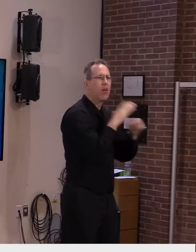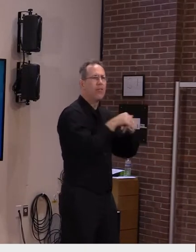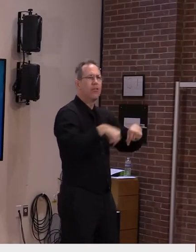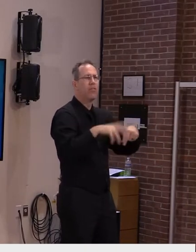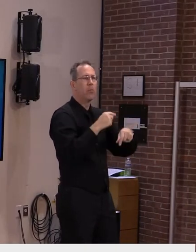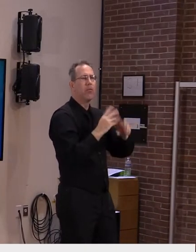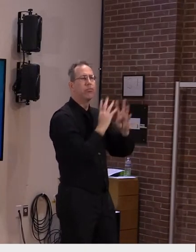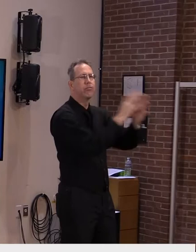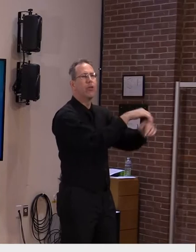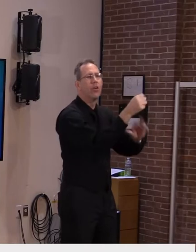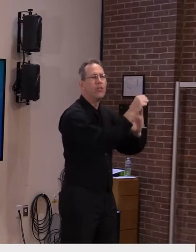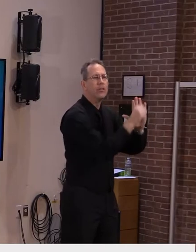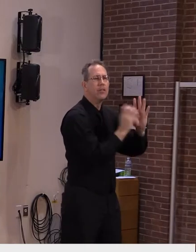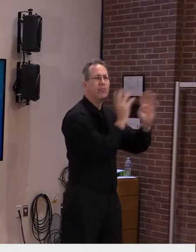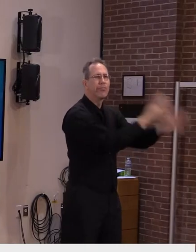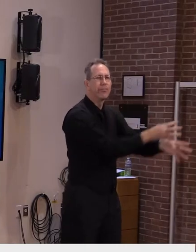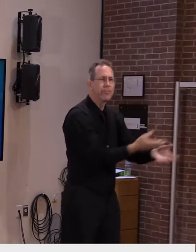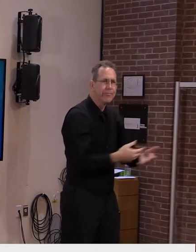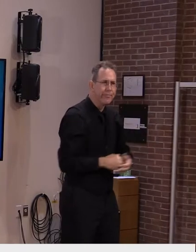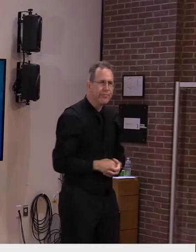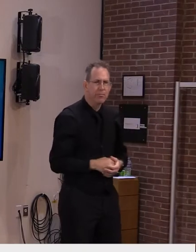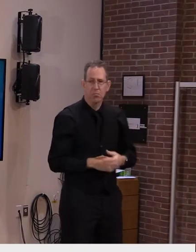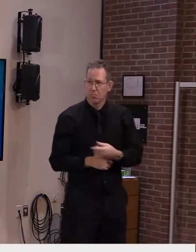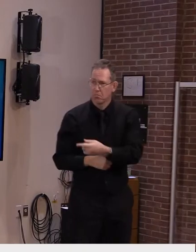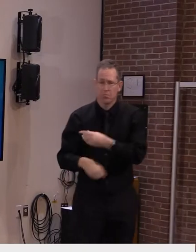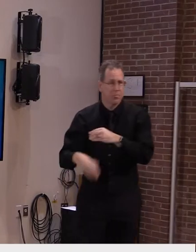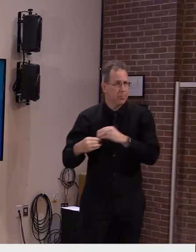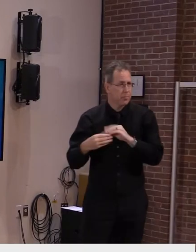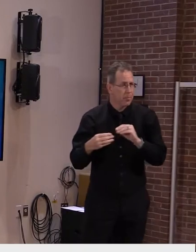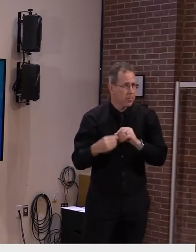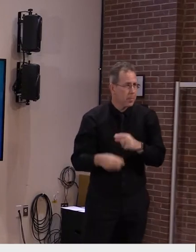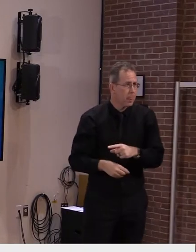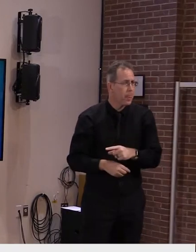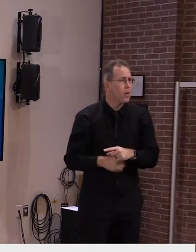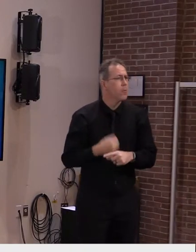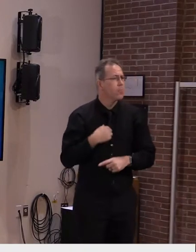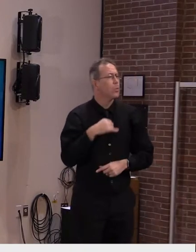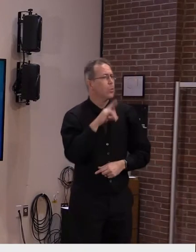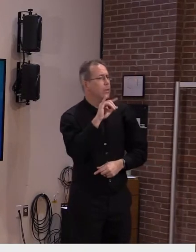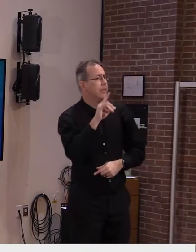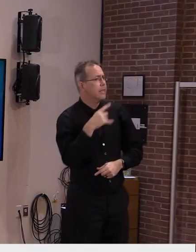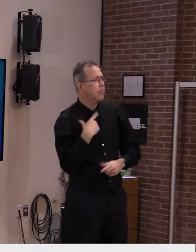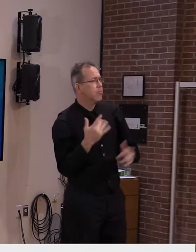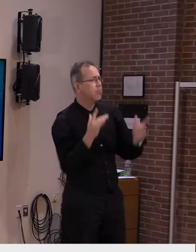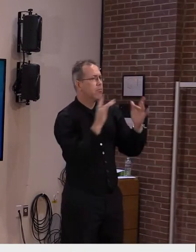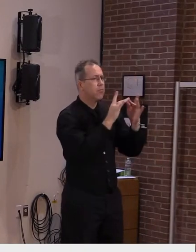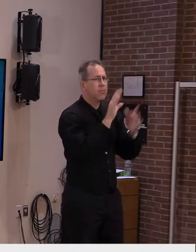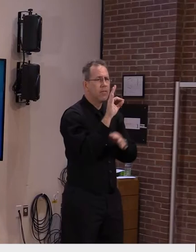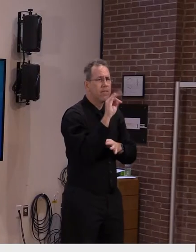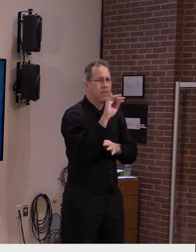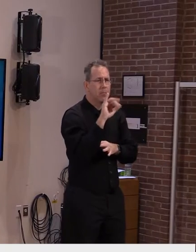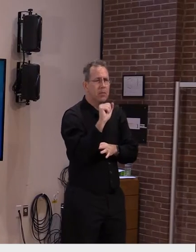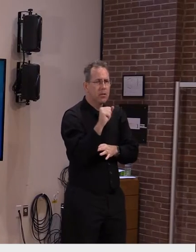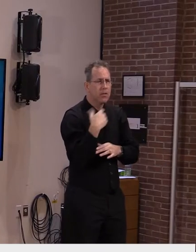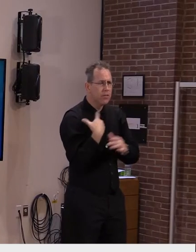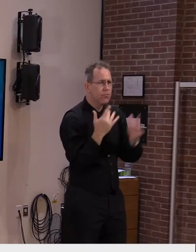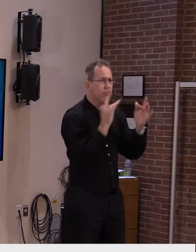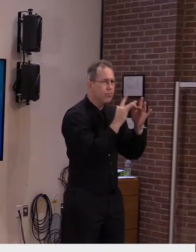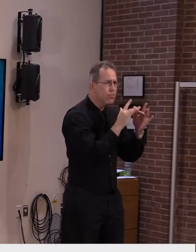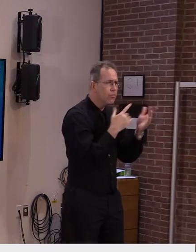Yeah, we have reached out to FEMA for some prioritized